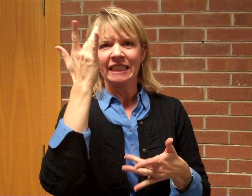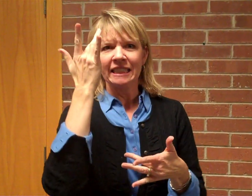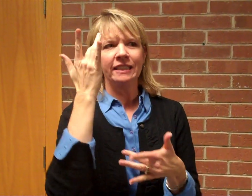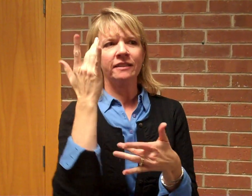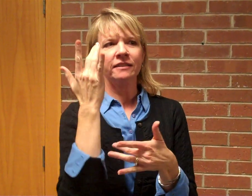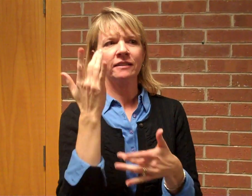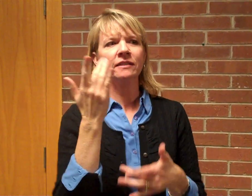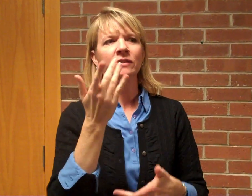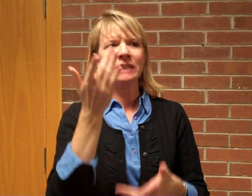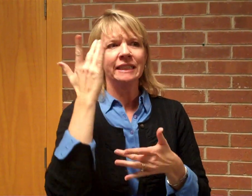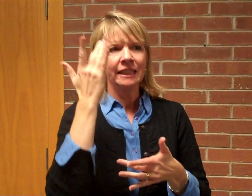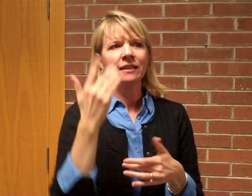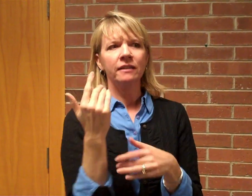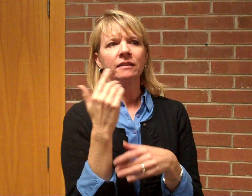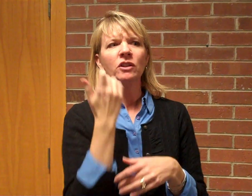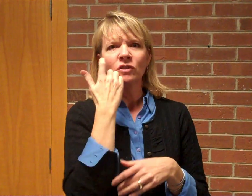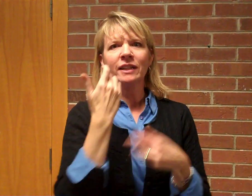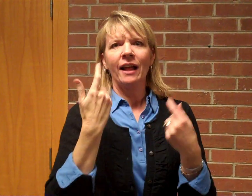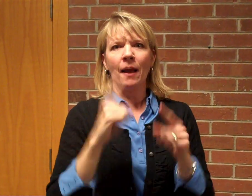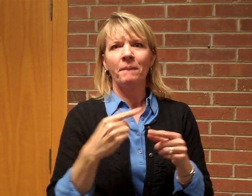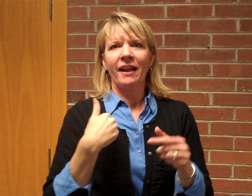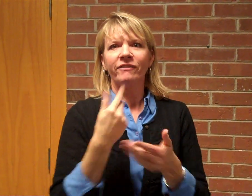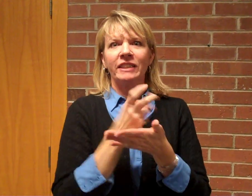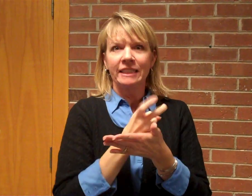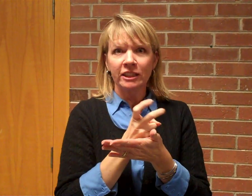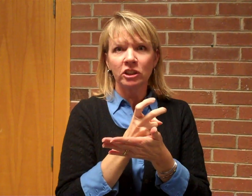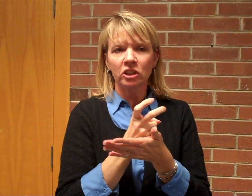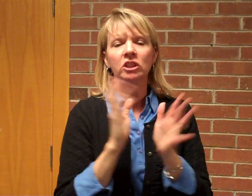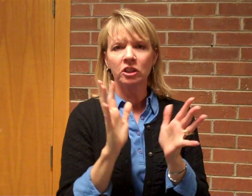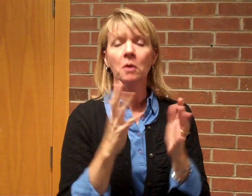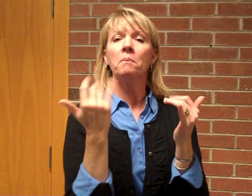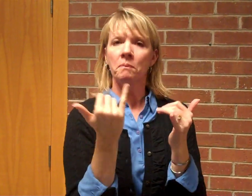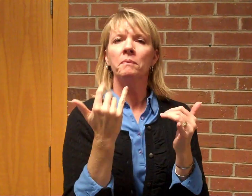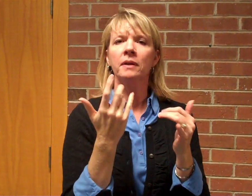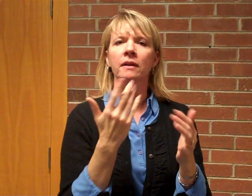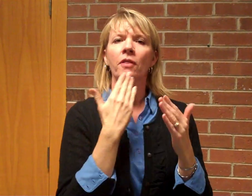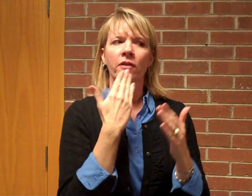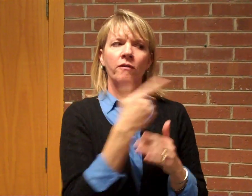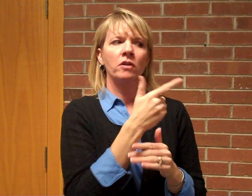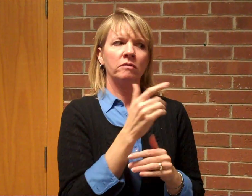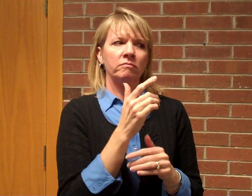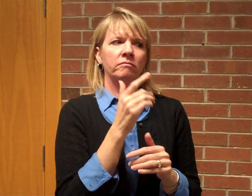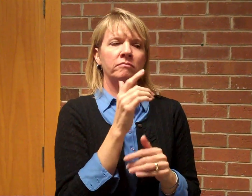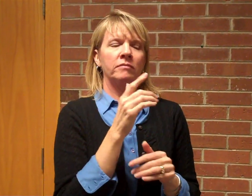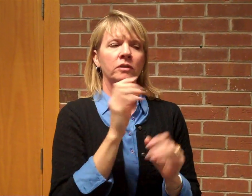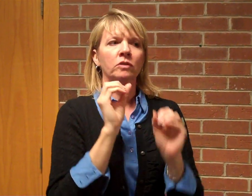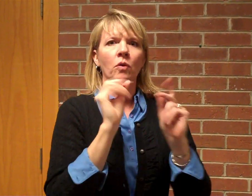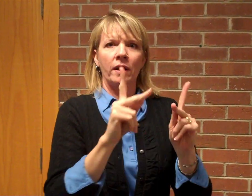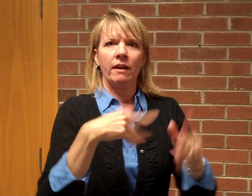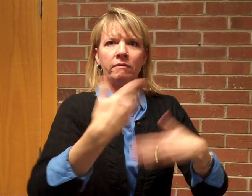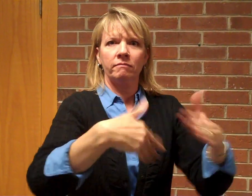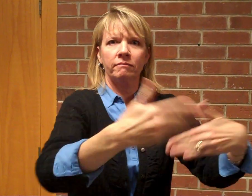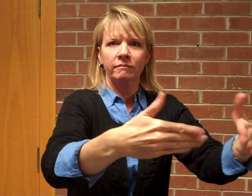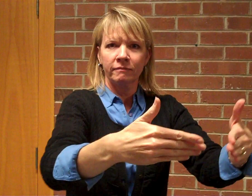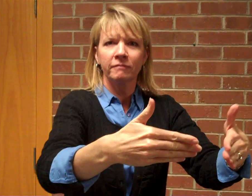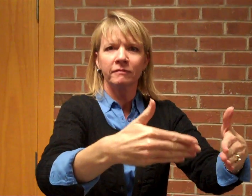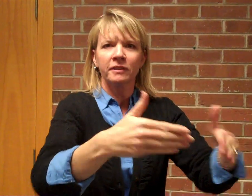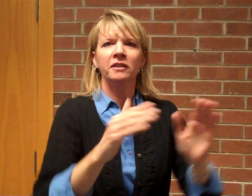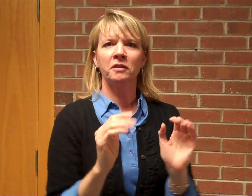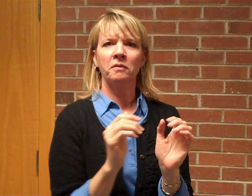When my son was sick, as an example of a really hard day, he had a seizure recently, and I was so thankful that it worked out. He